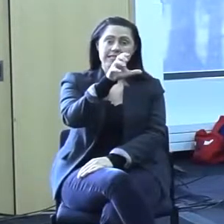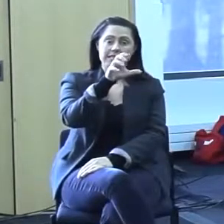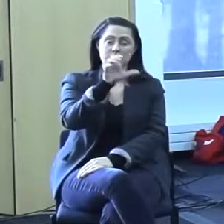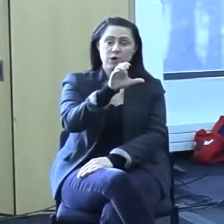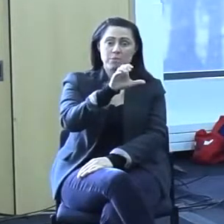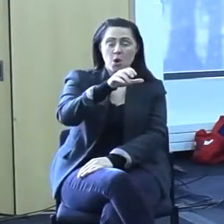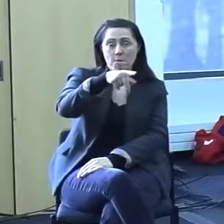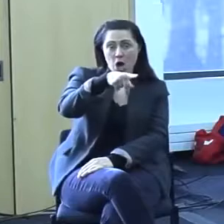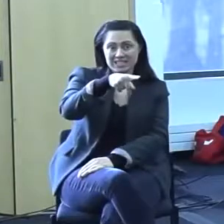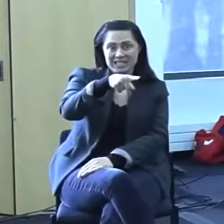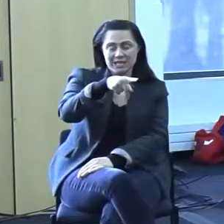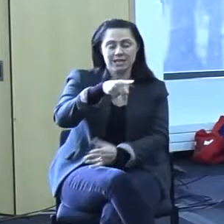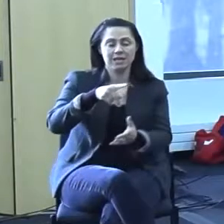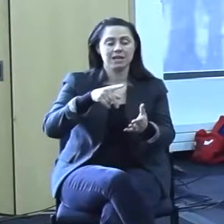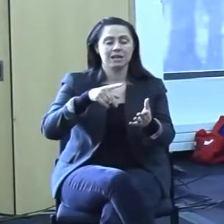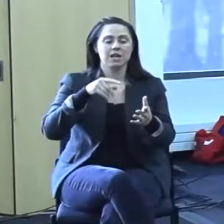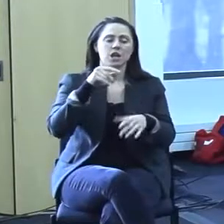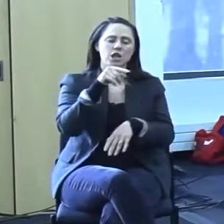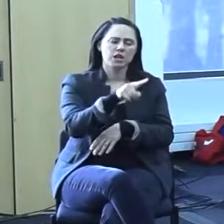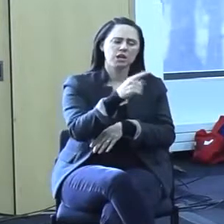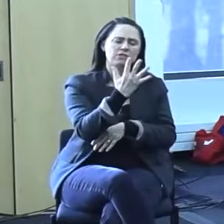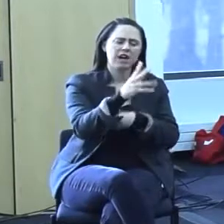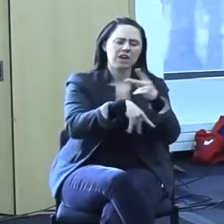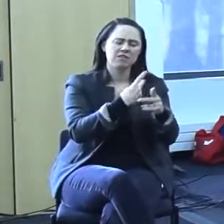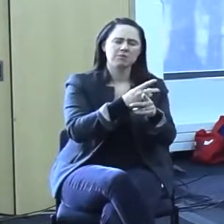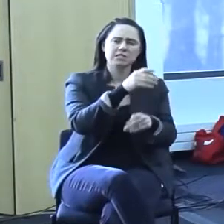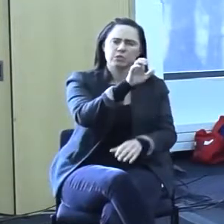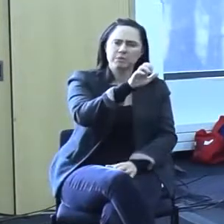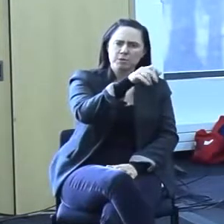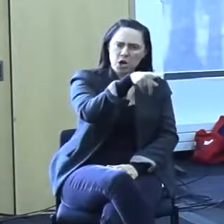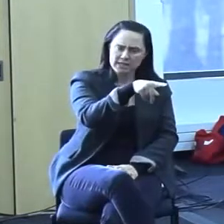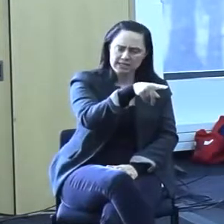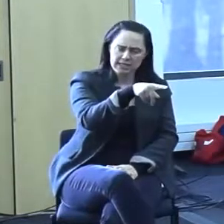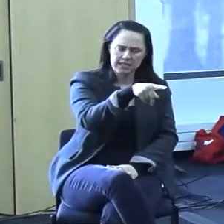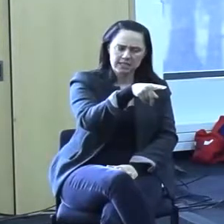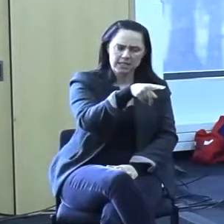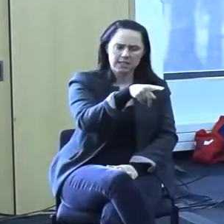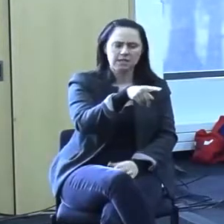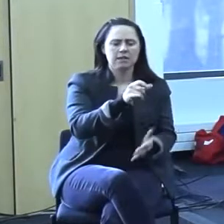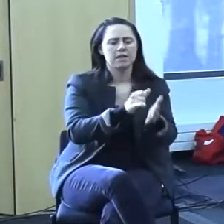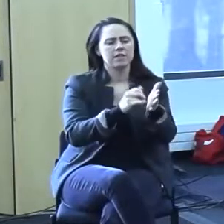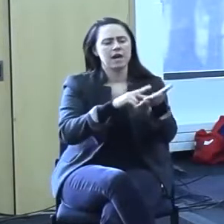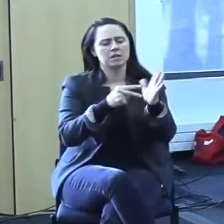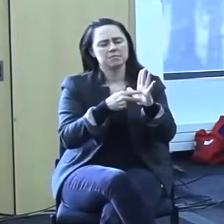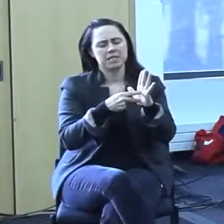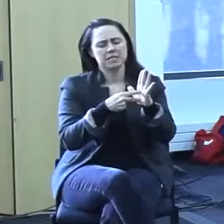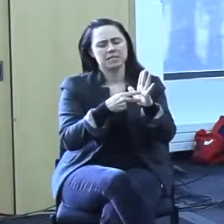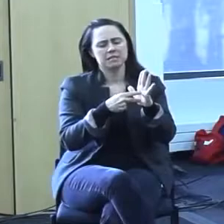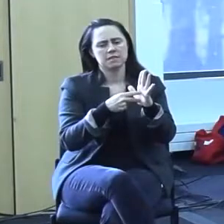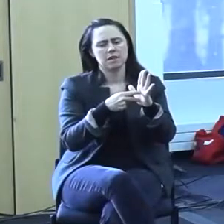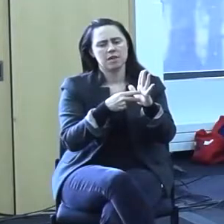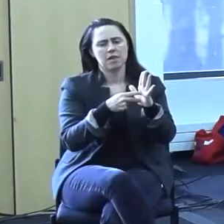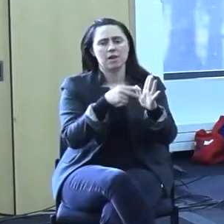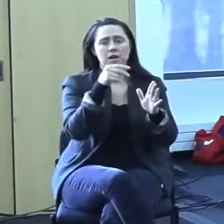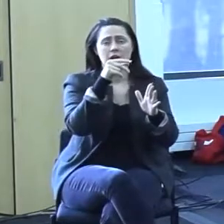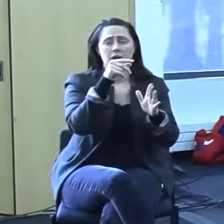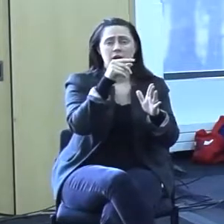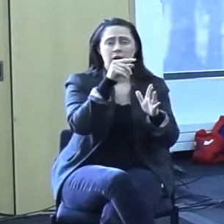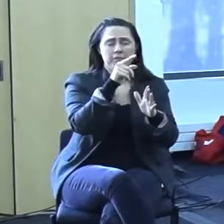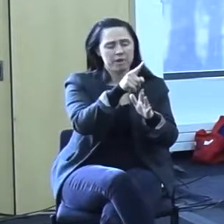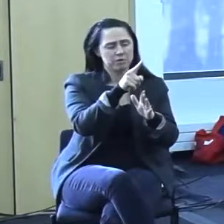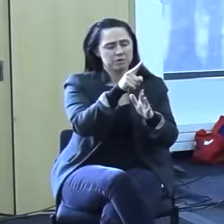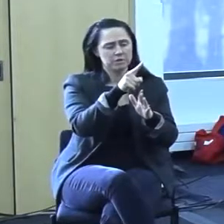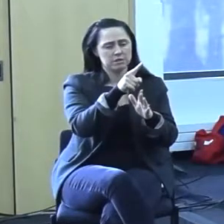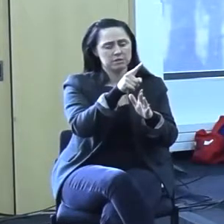palsy. There's 5 types of cerebral palsy, which means there's a pyramid